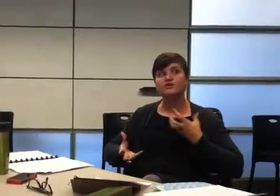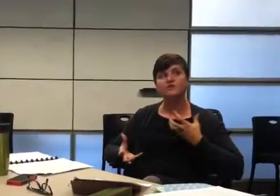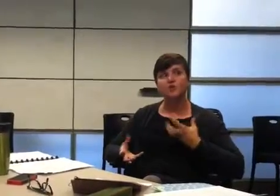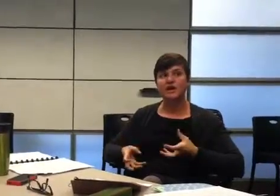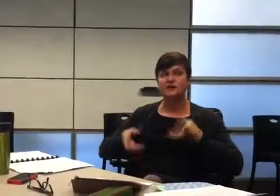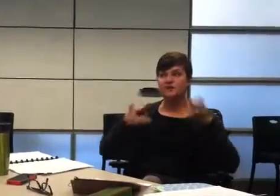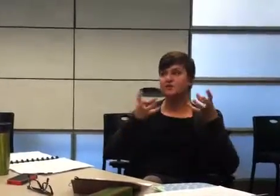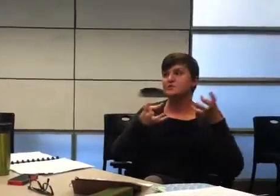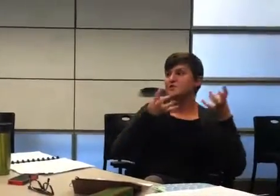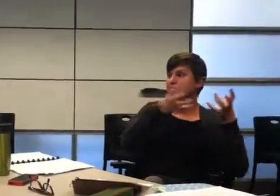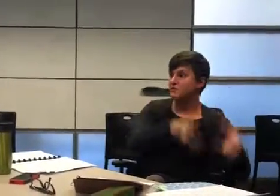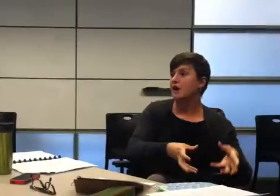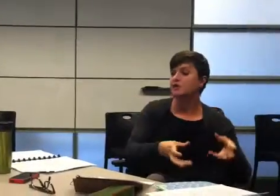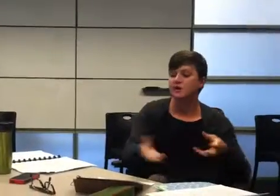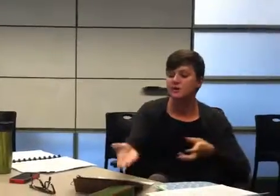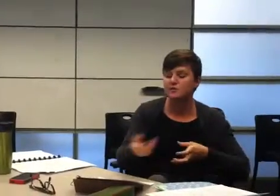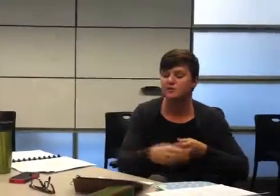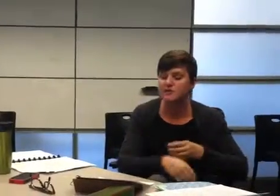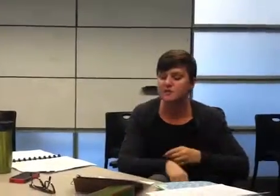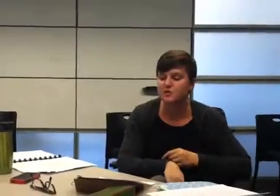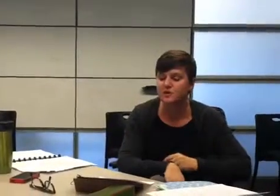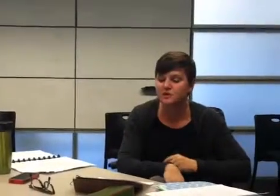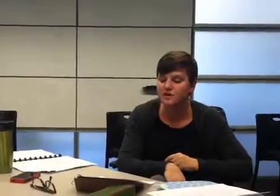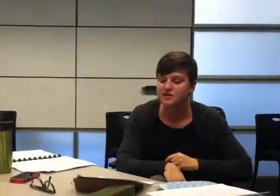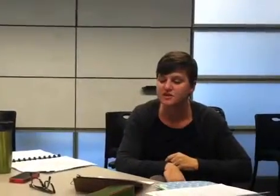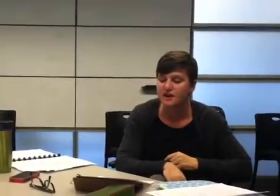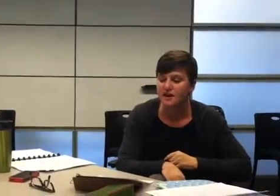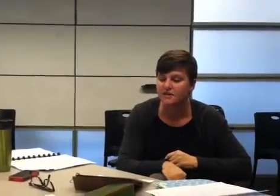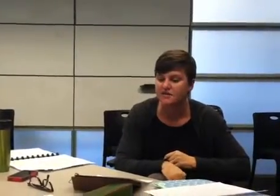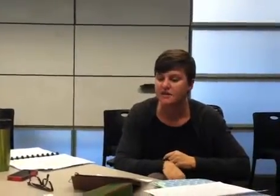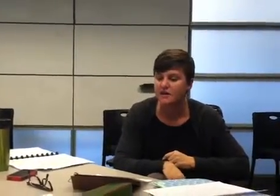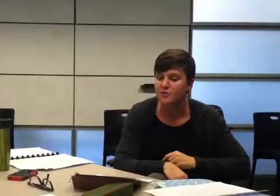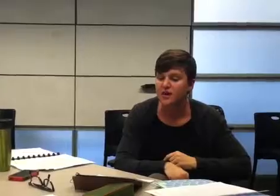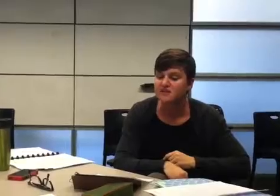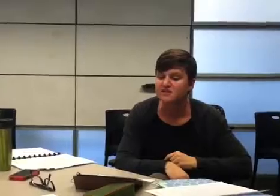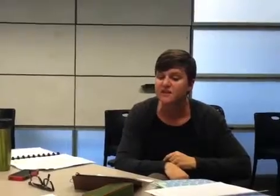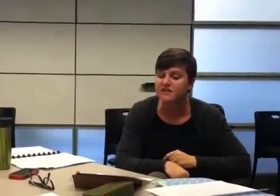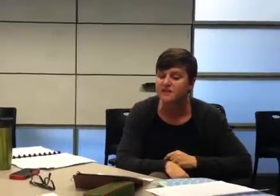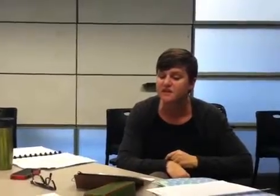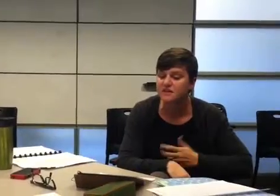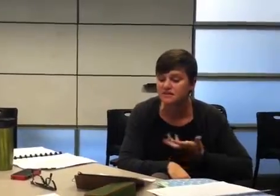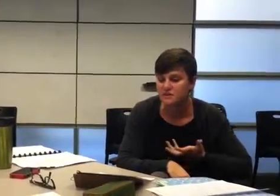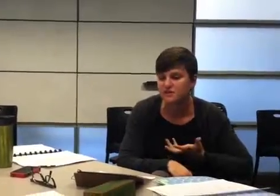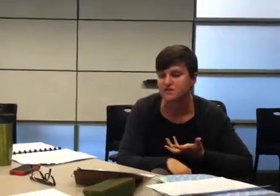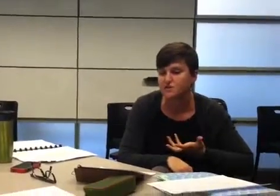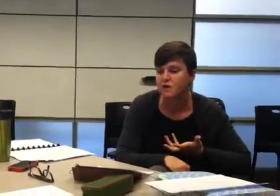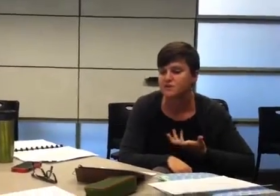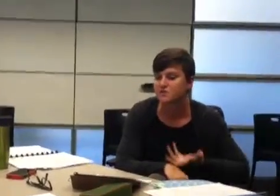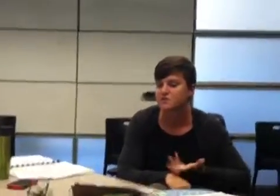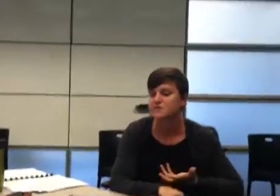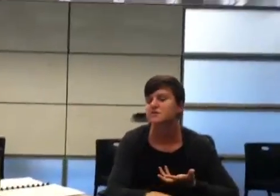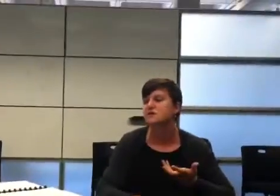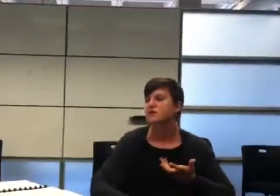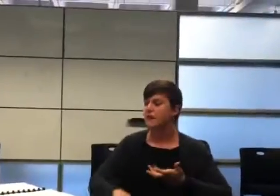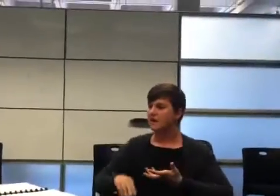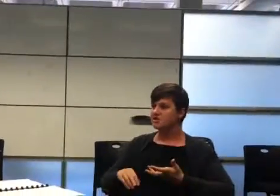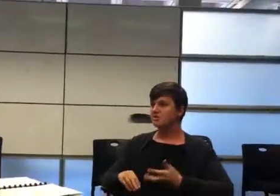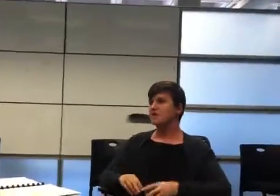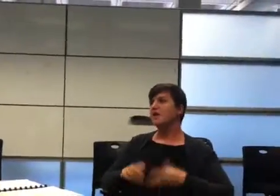its weight in terms of outcome. For example, one of the questions I asked, identify the thing that David Foster Wallace refers to that are imagined.